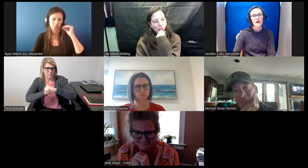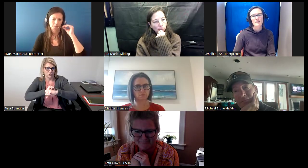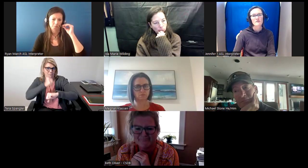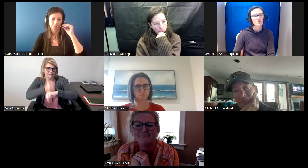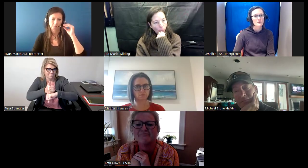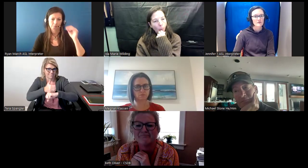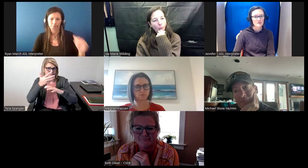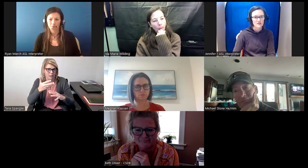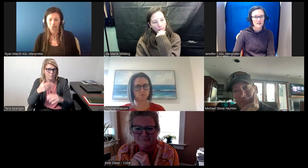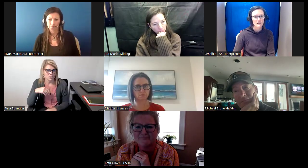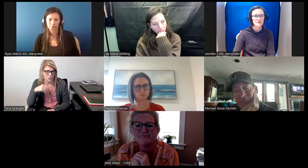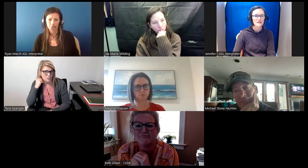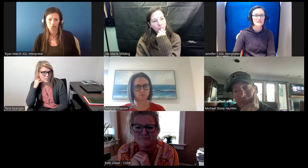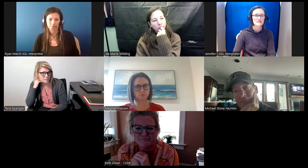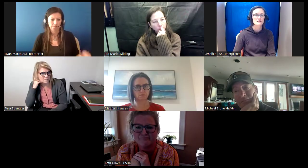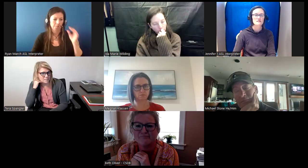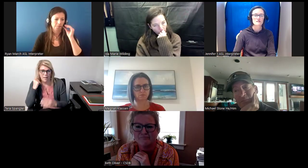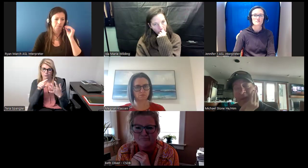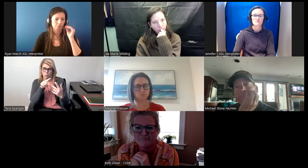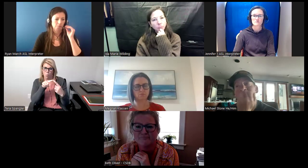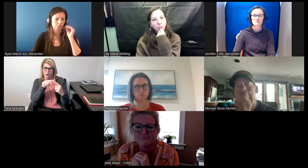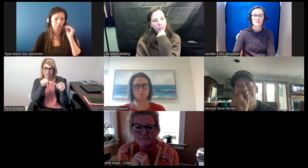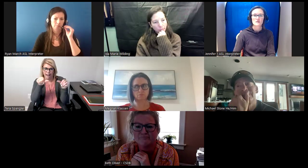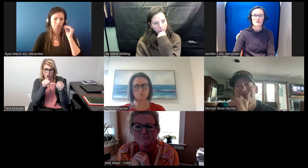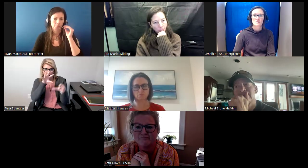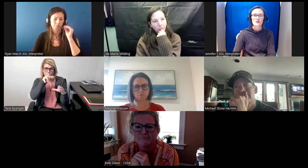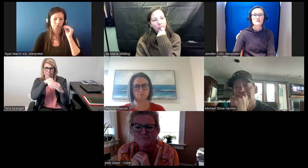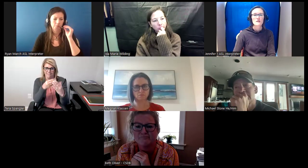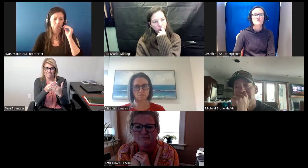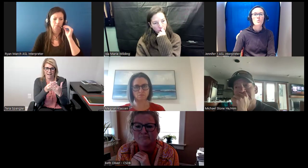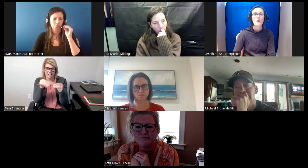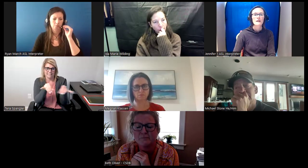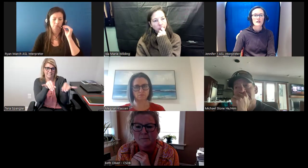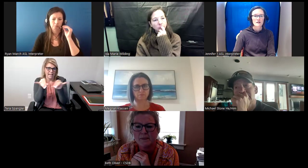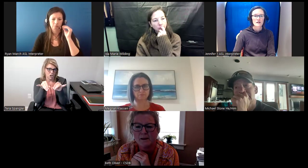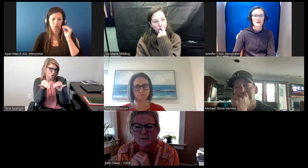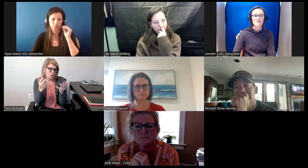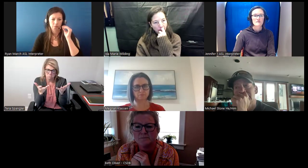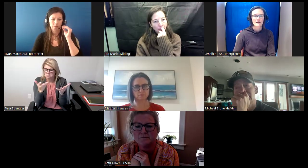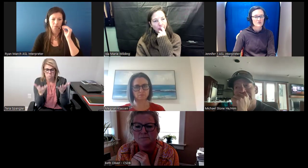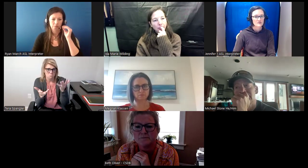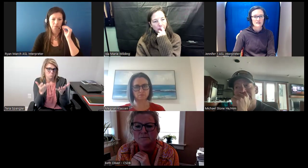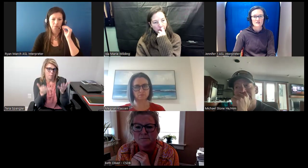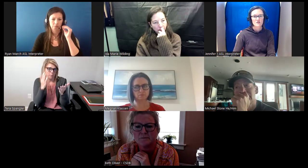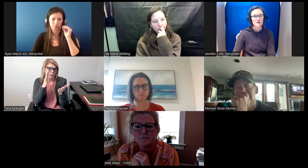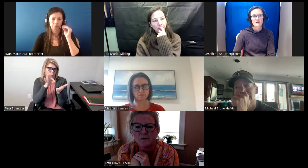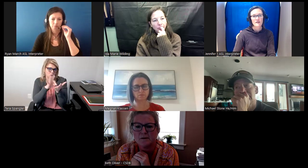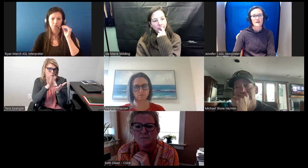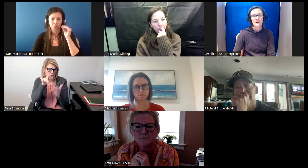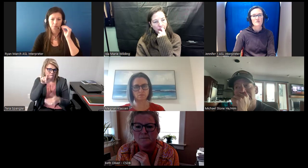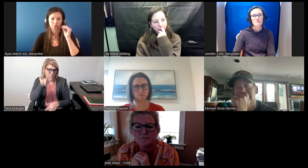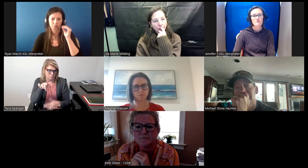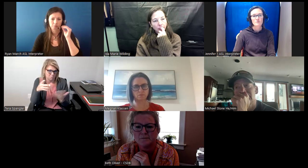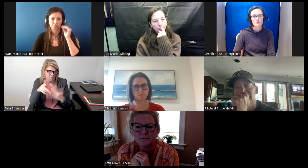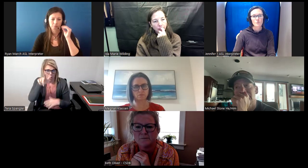because we don't have a formal foundation in place. So that's one area of the financial standard